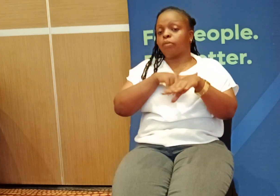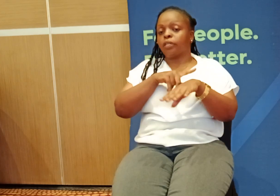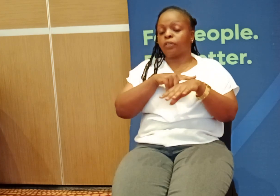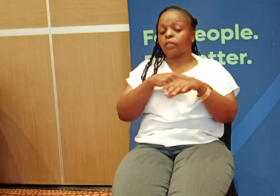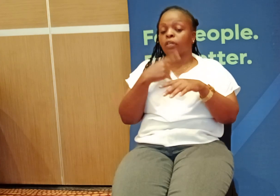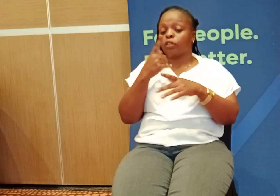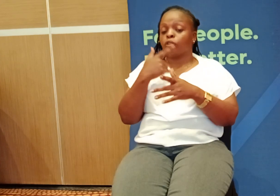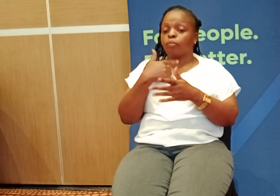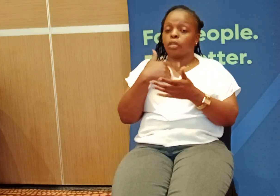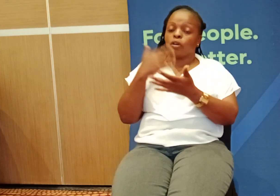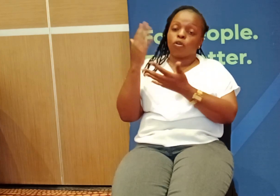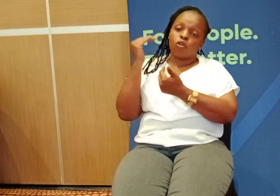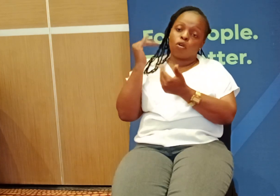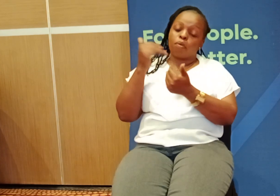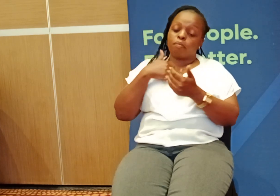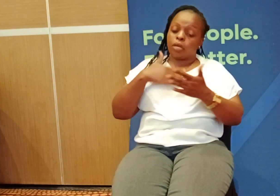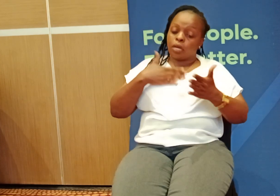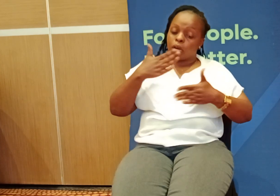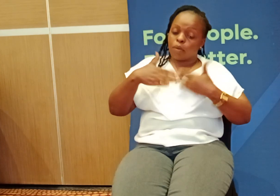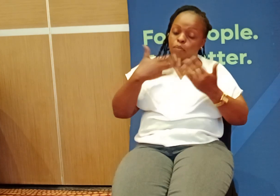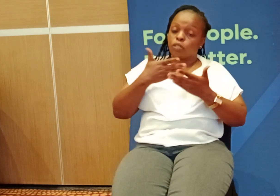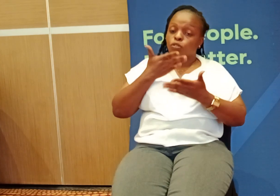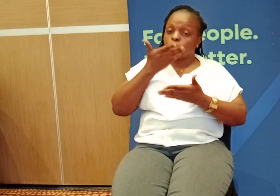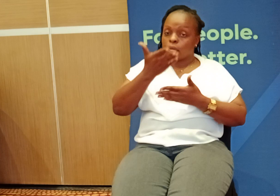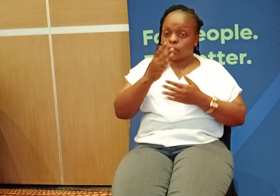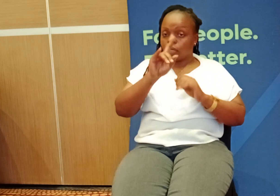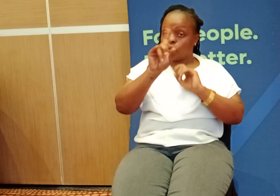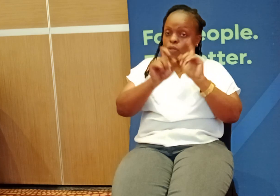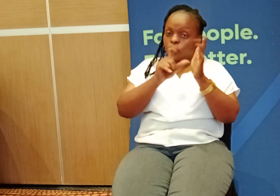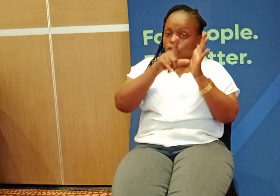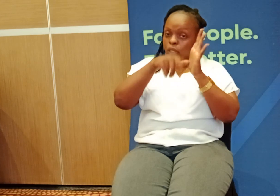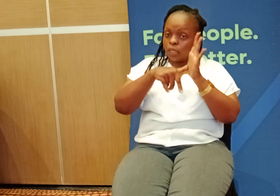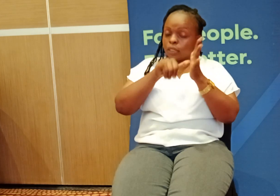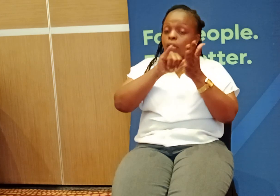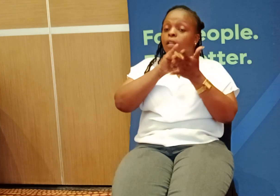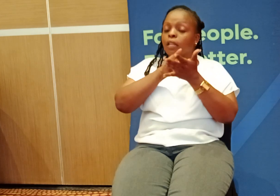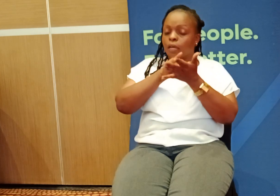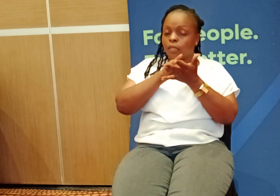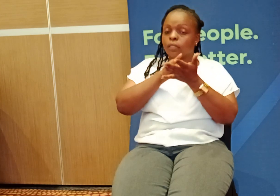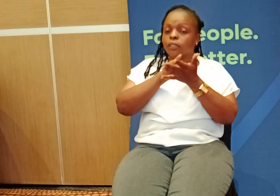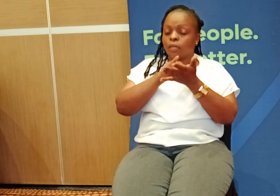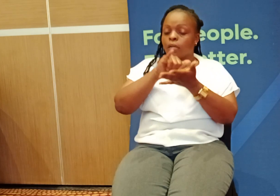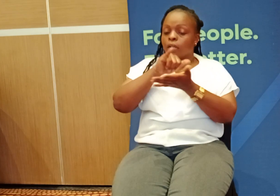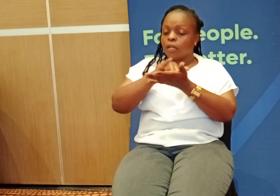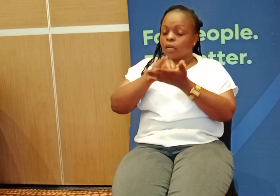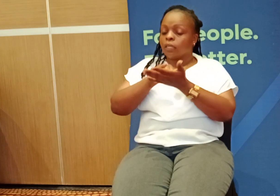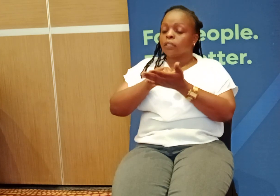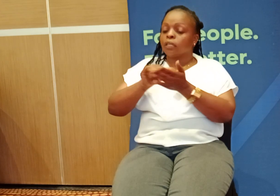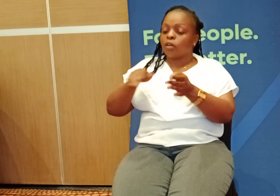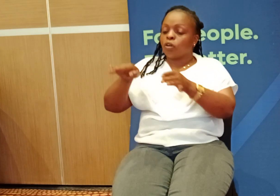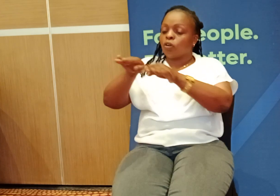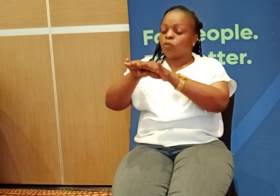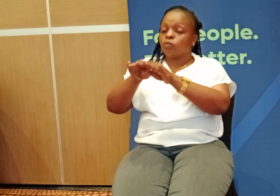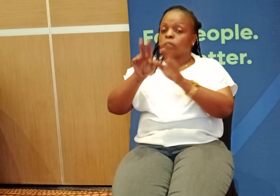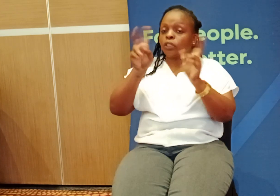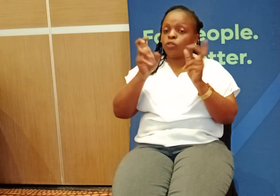hope, and I'm happy to answer questions later, that rests the issue about the strategic resolution